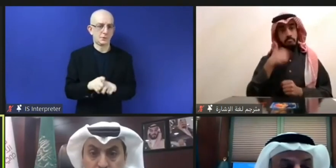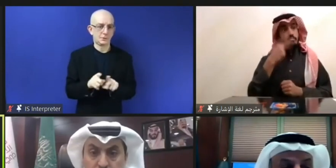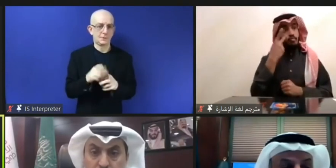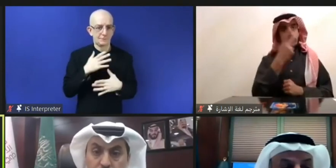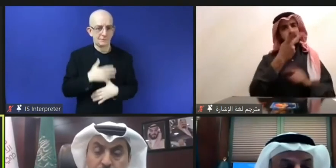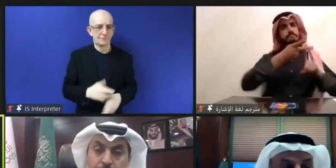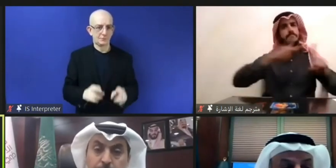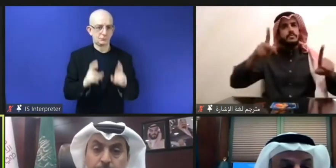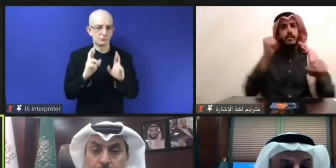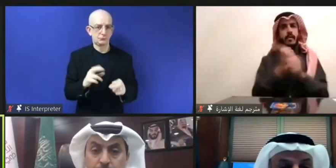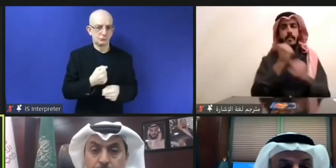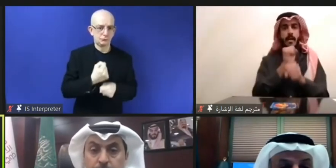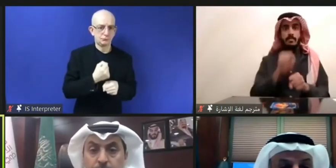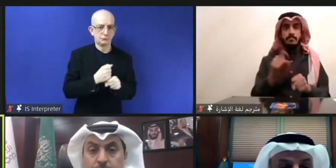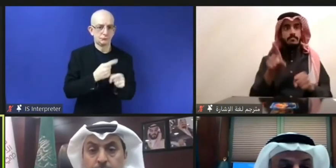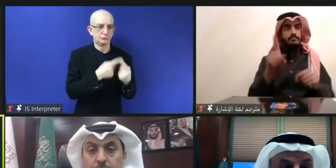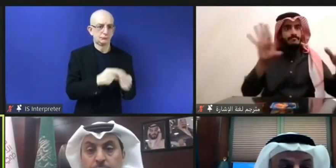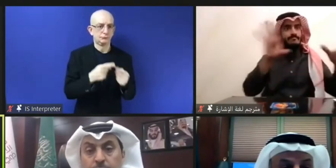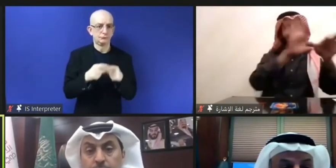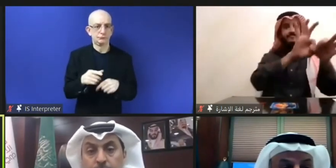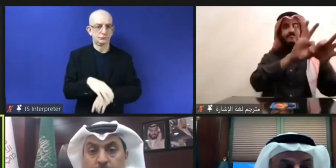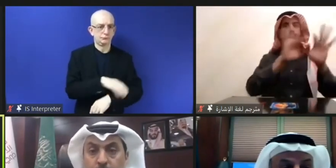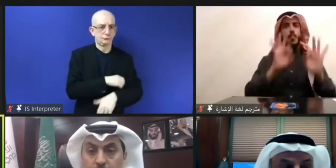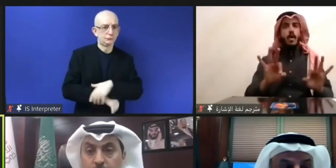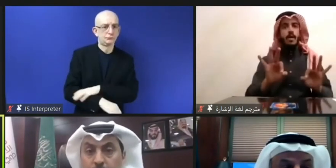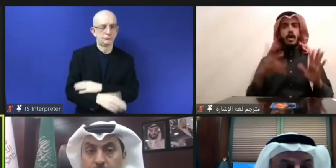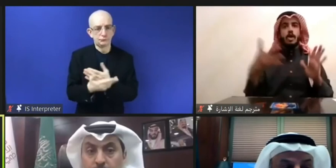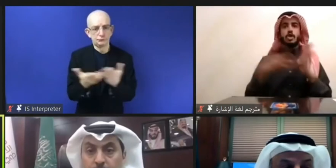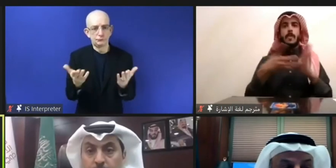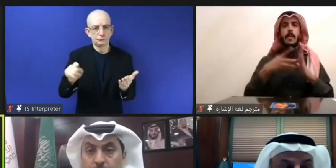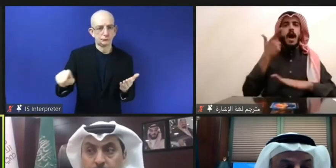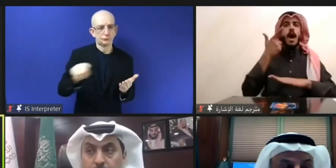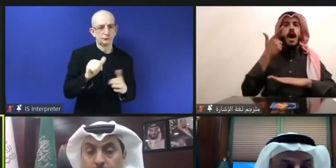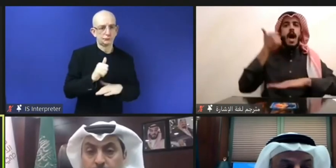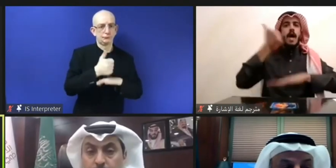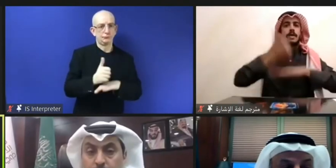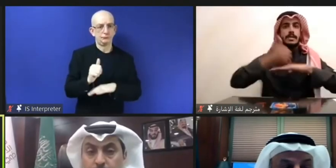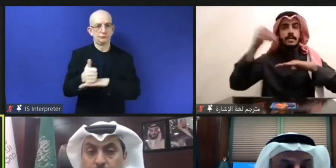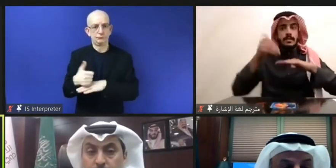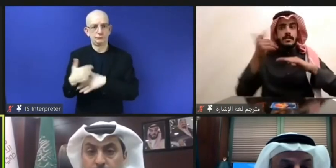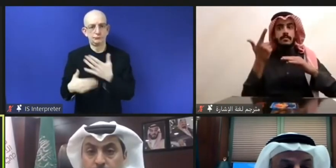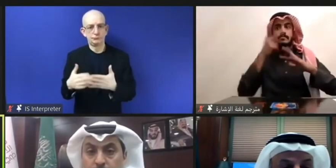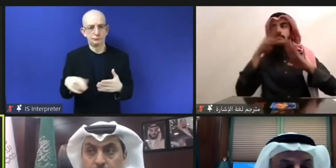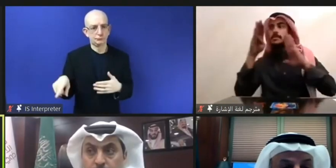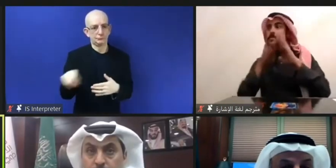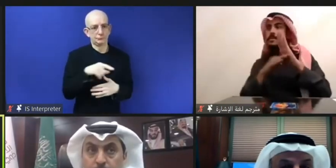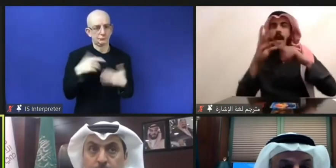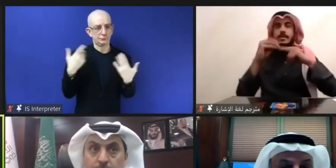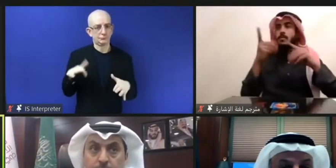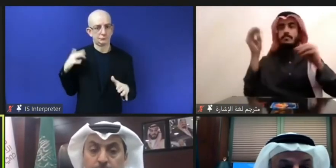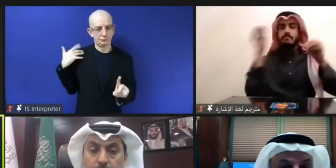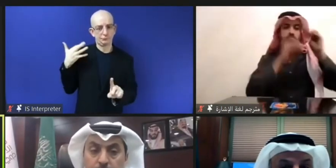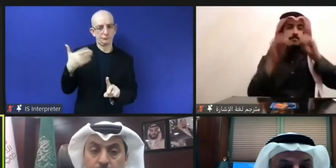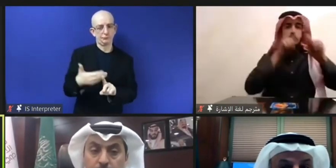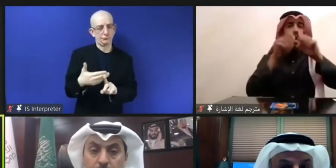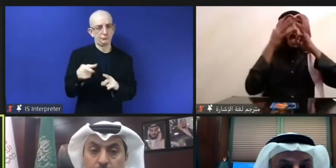put all the academic structure required, so this institution will do its job by more